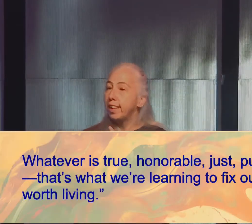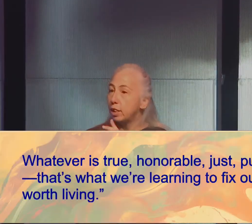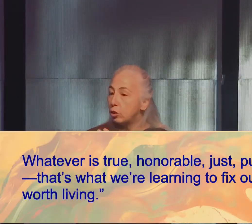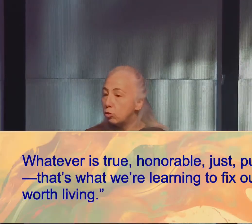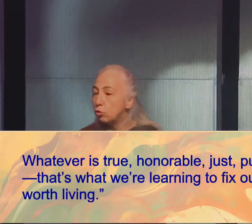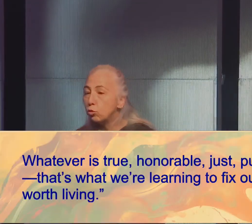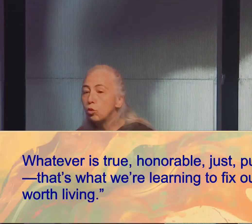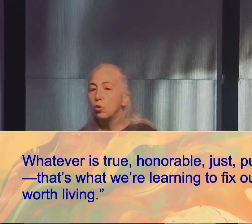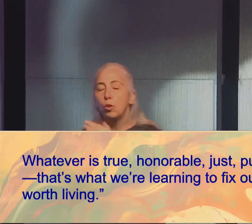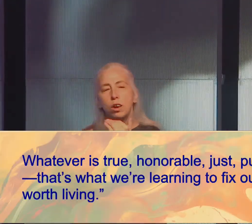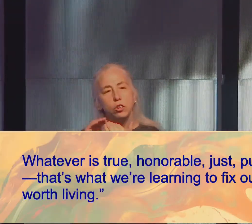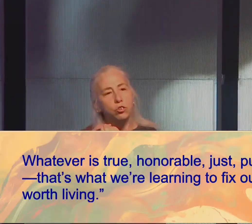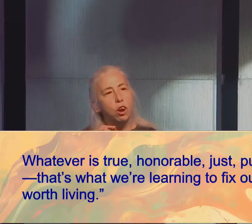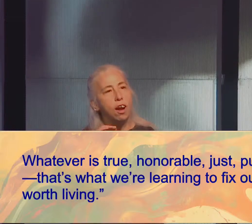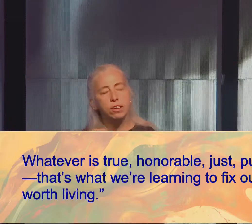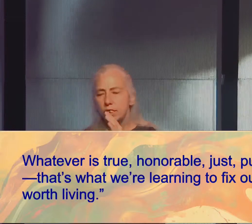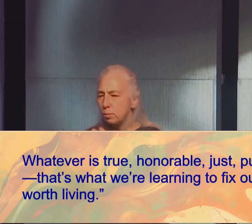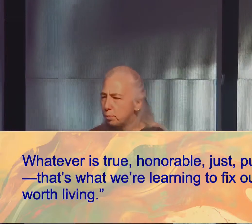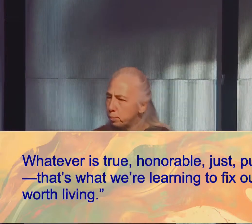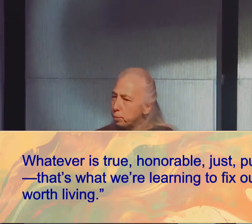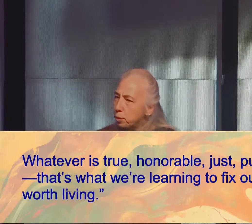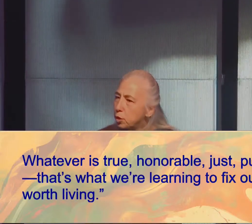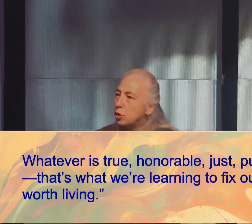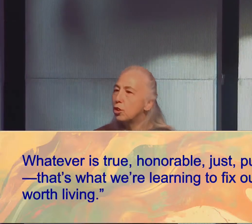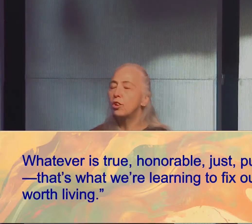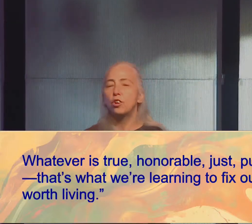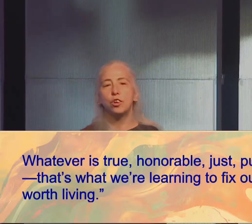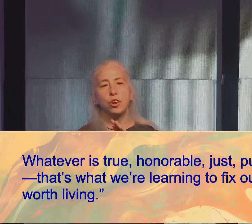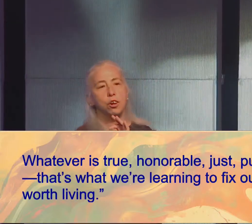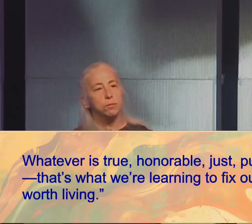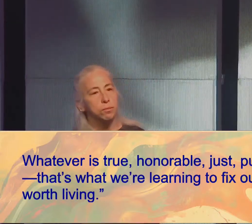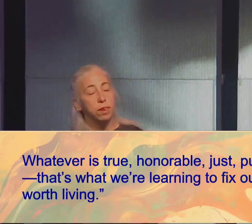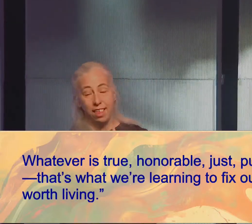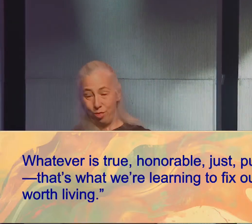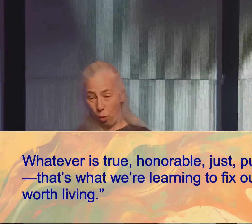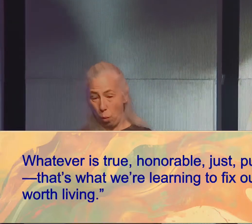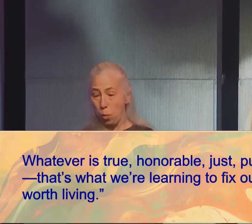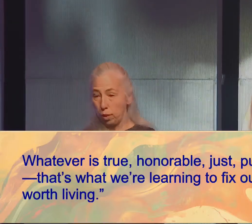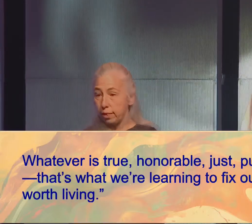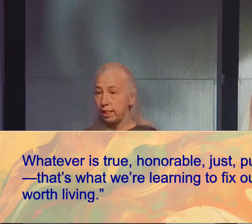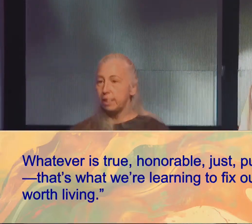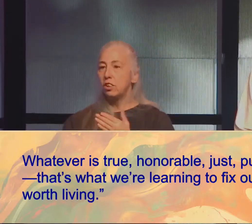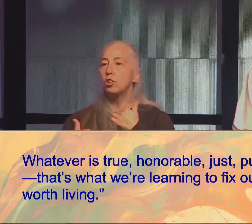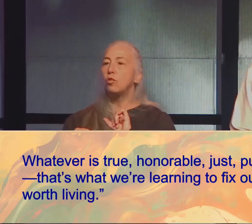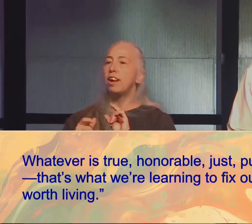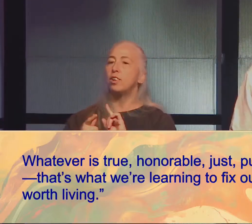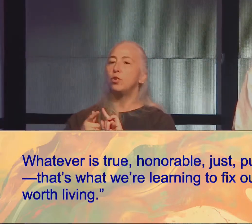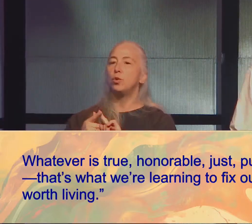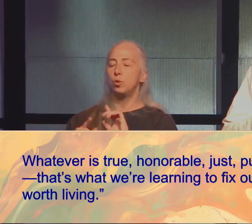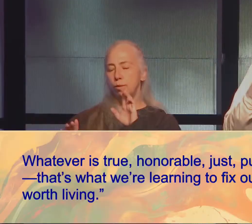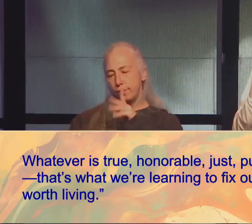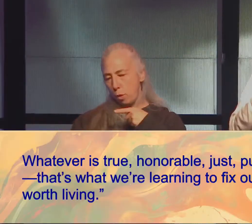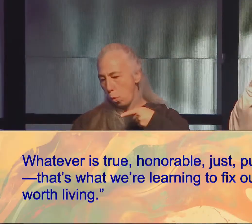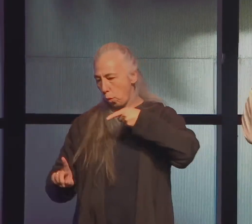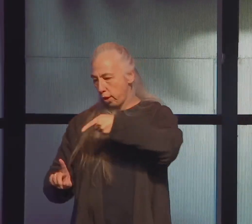whatever is just, whatever is pure, pleasing, commendable, right? These are the things that we're trying to fix our